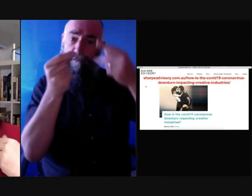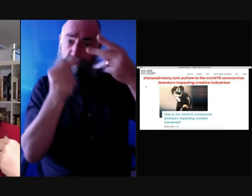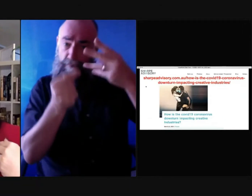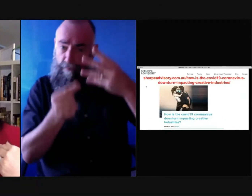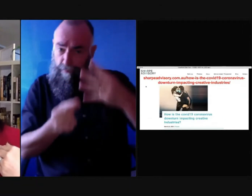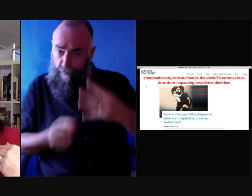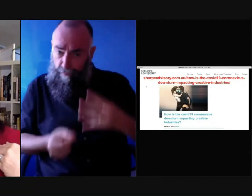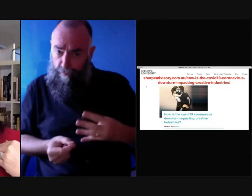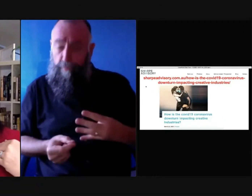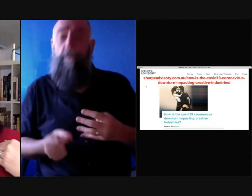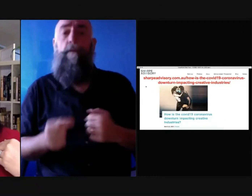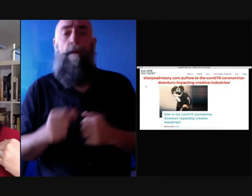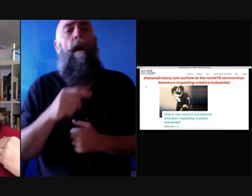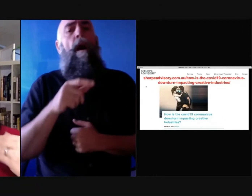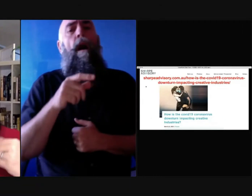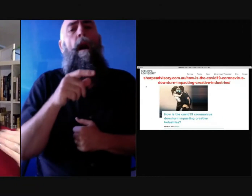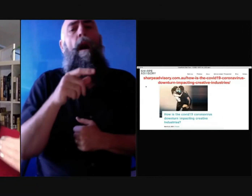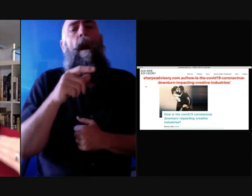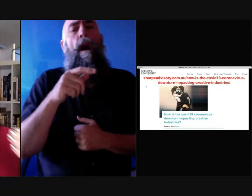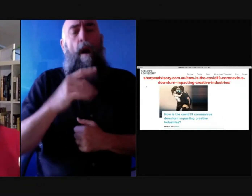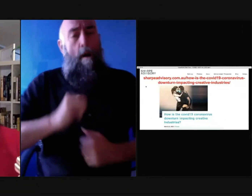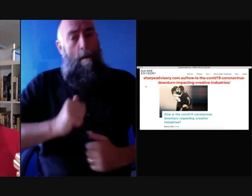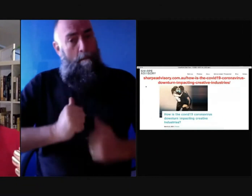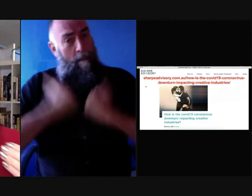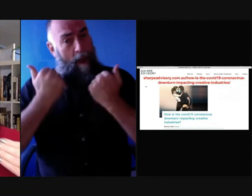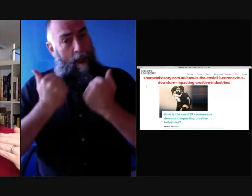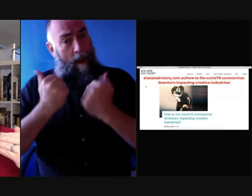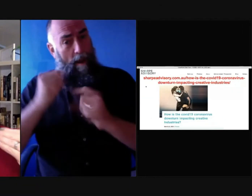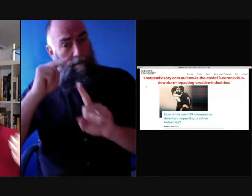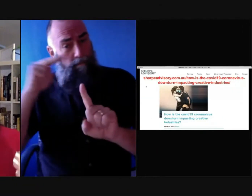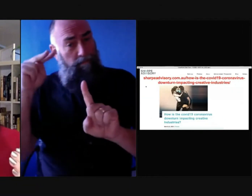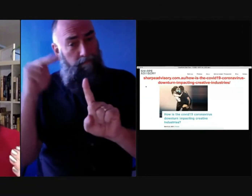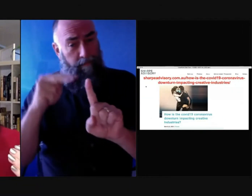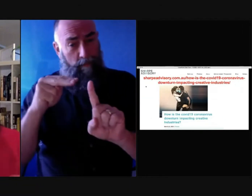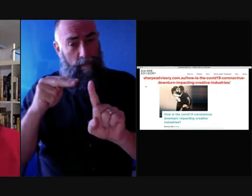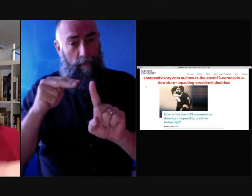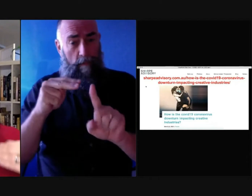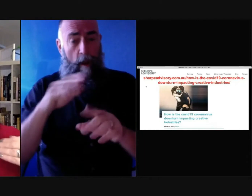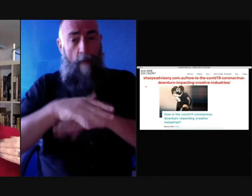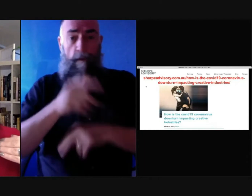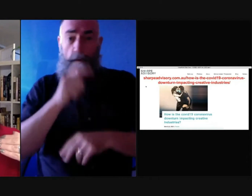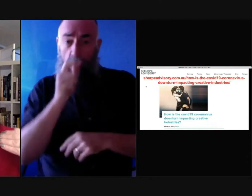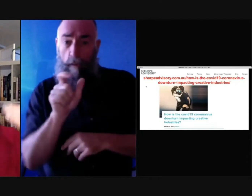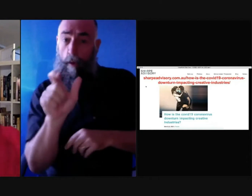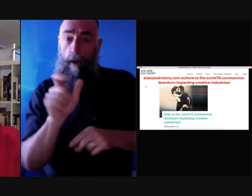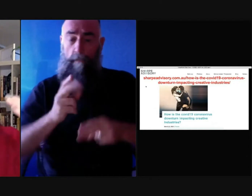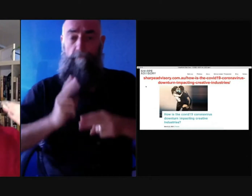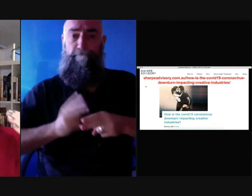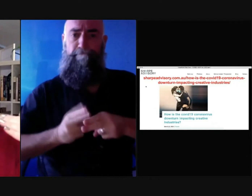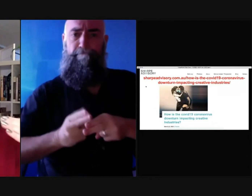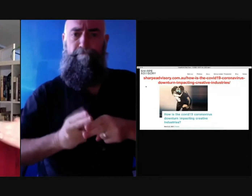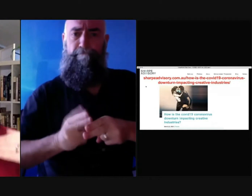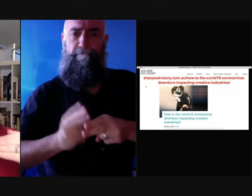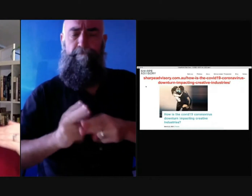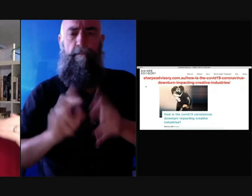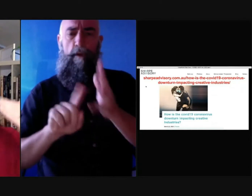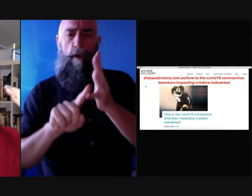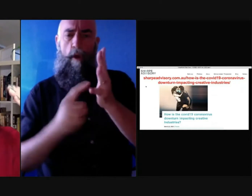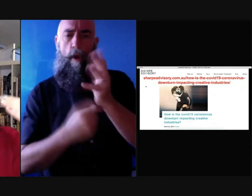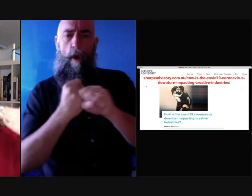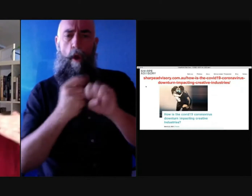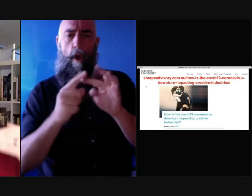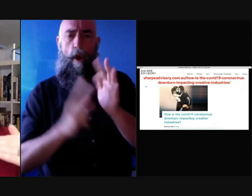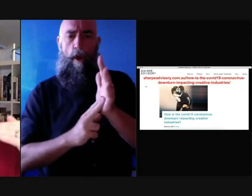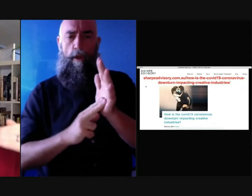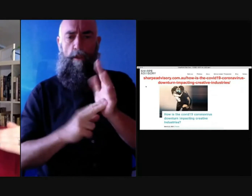really my personal definition of urgency, and I'm going to go through each one